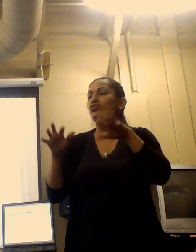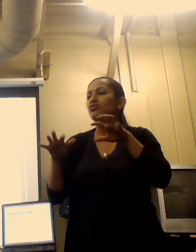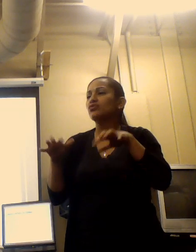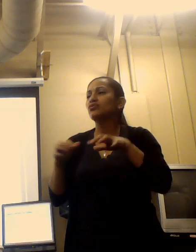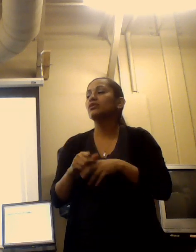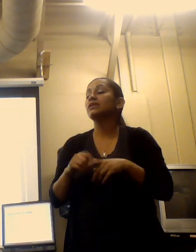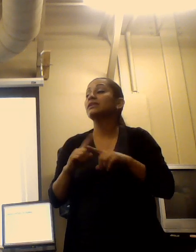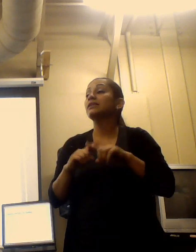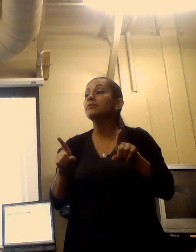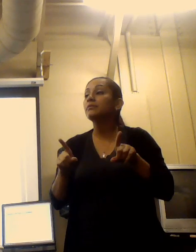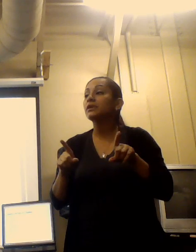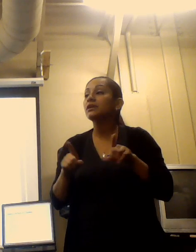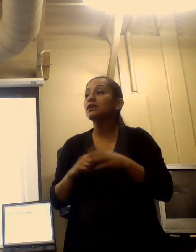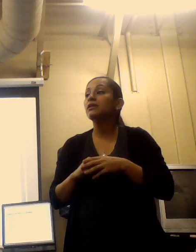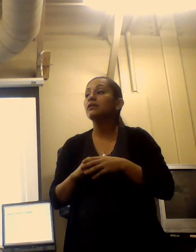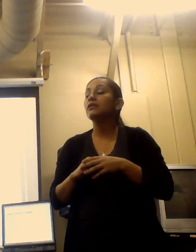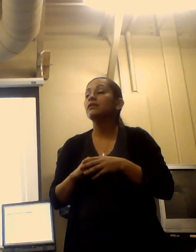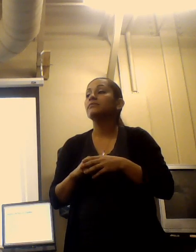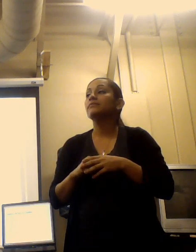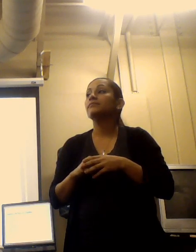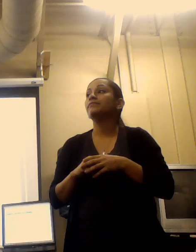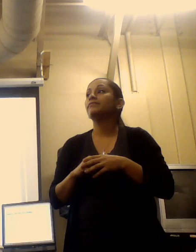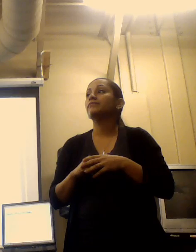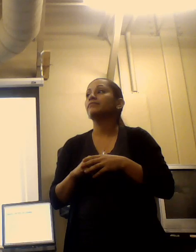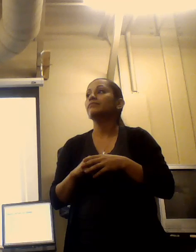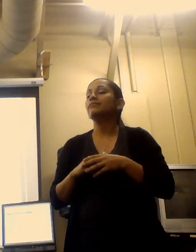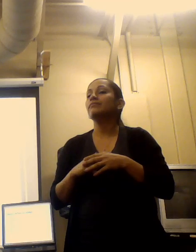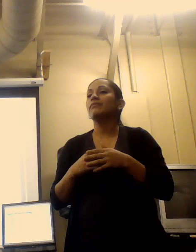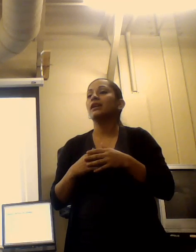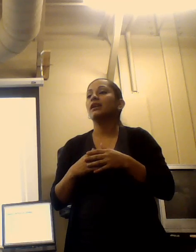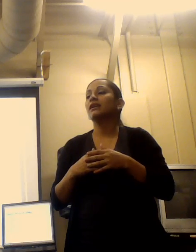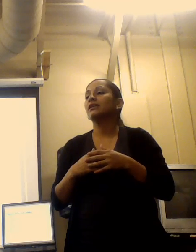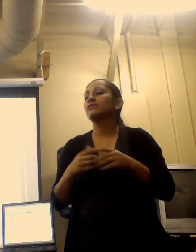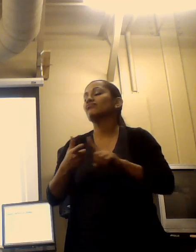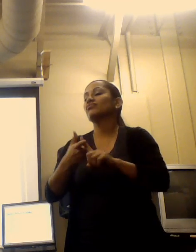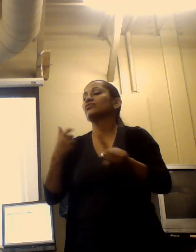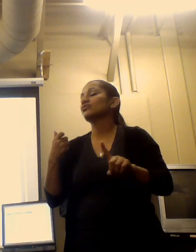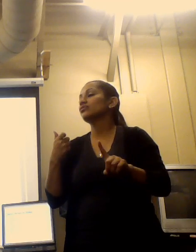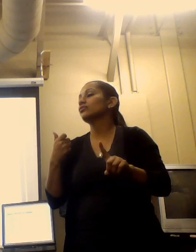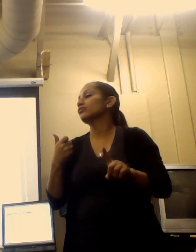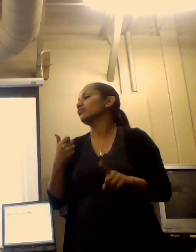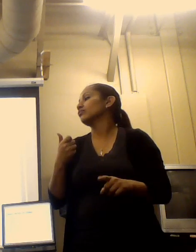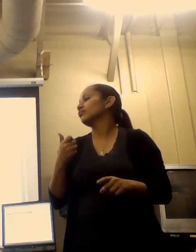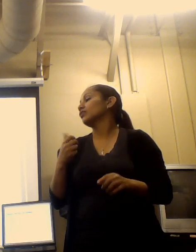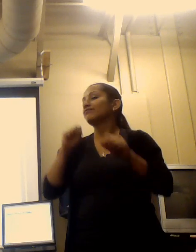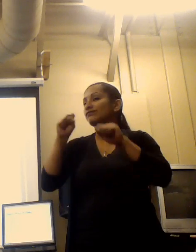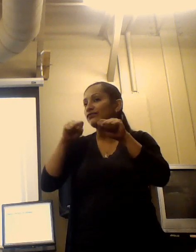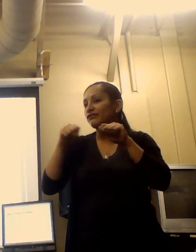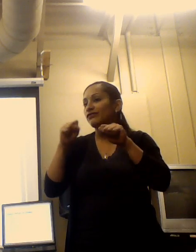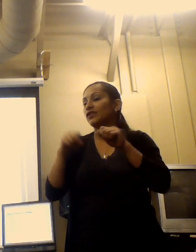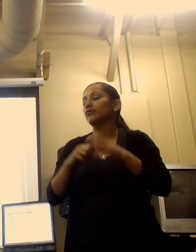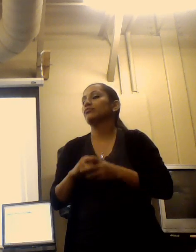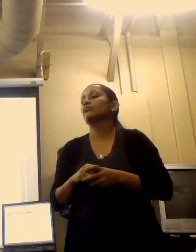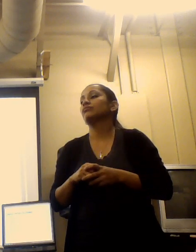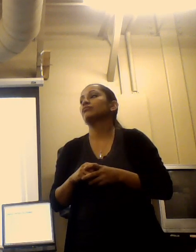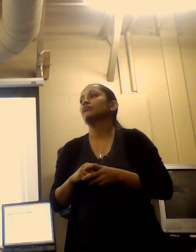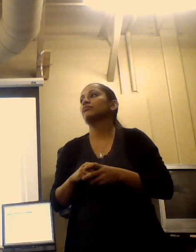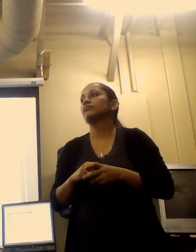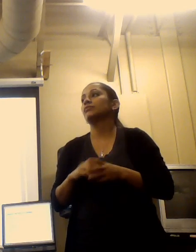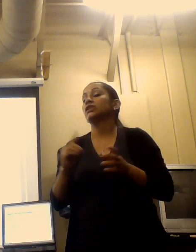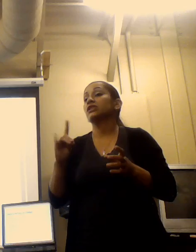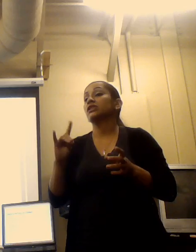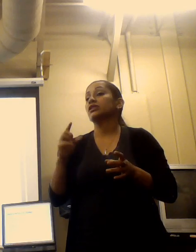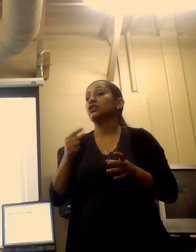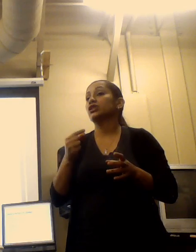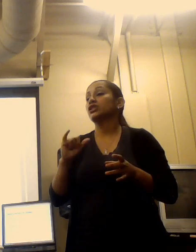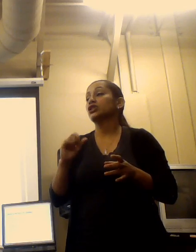to it, and that's grain, and it's from film, and it's beautiful. So digital creates something called